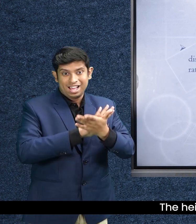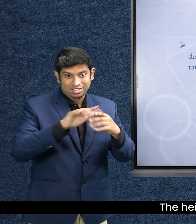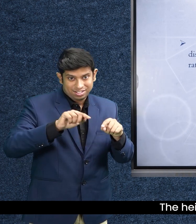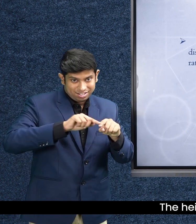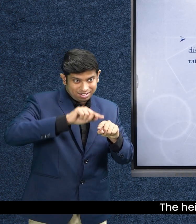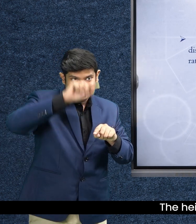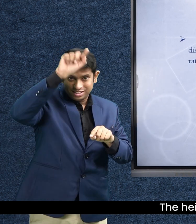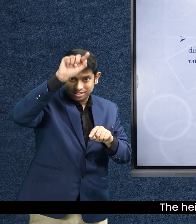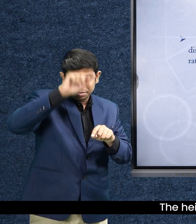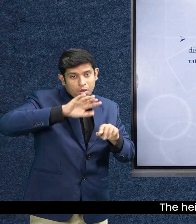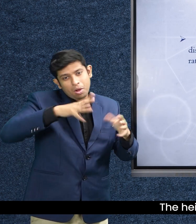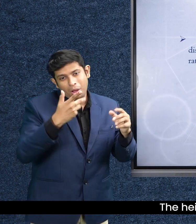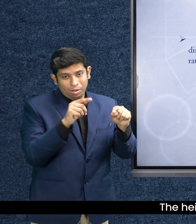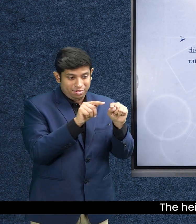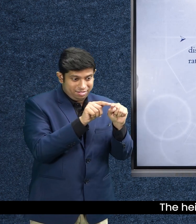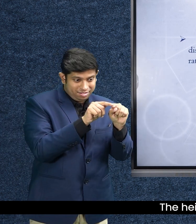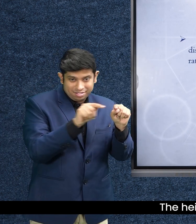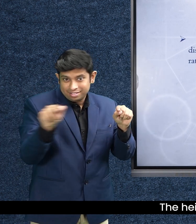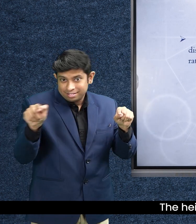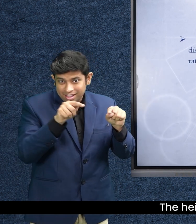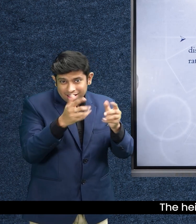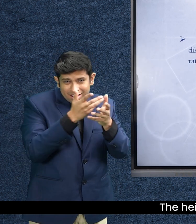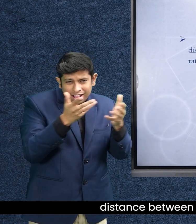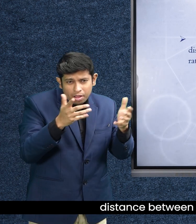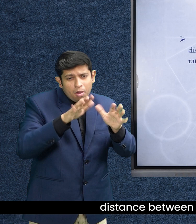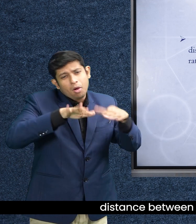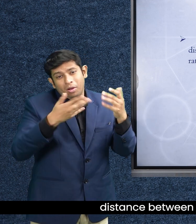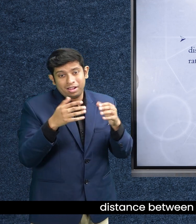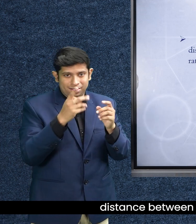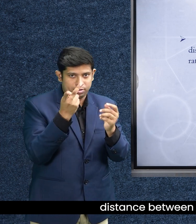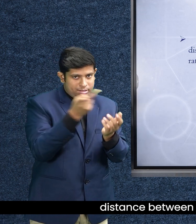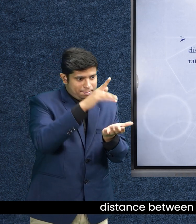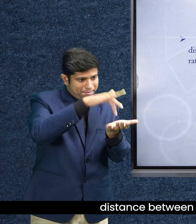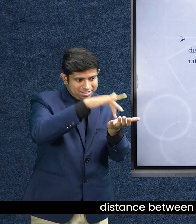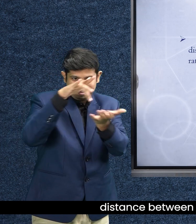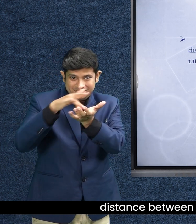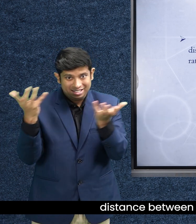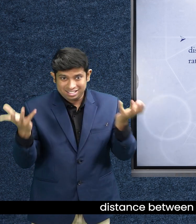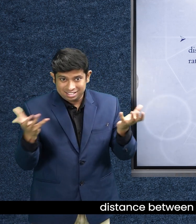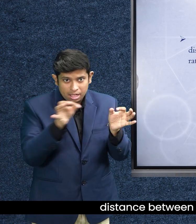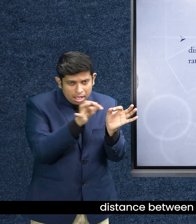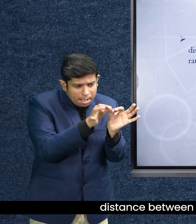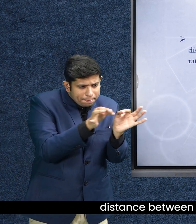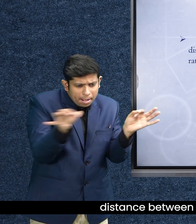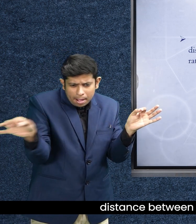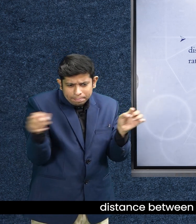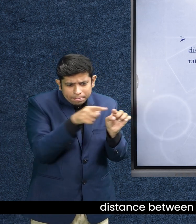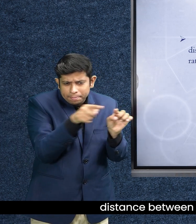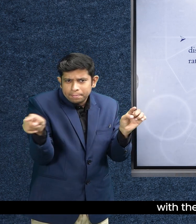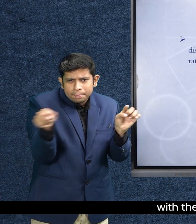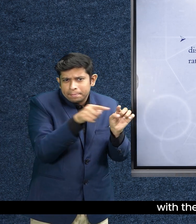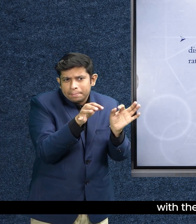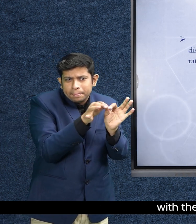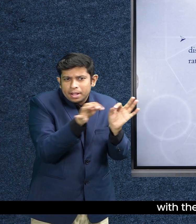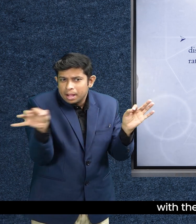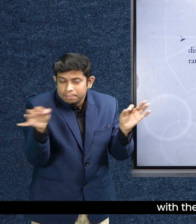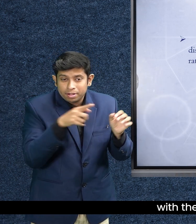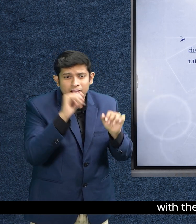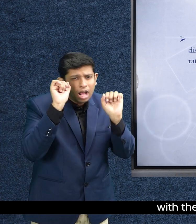The height or length of an object or distance between two distant objects can be determined with the help of trigonometric